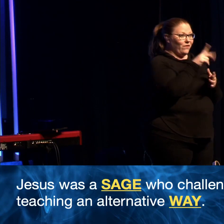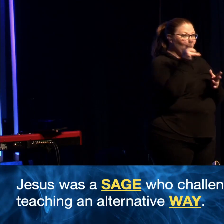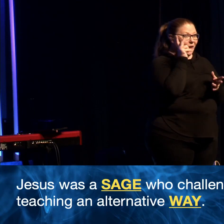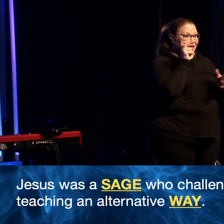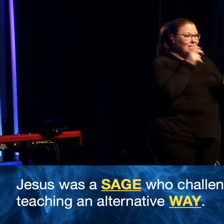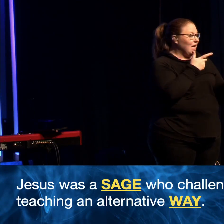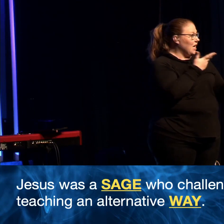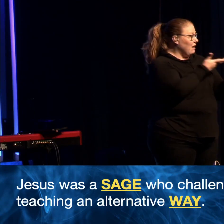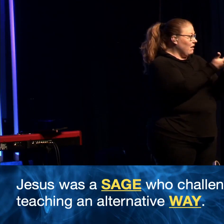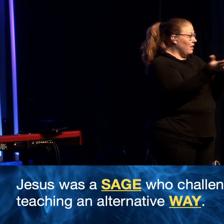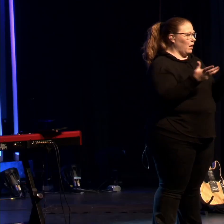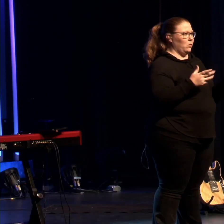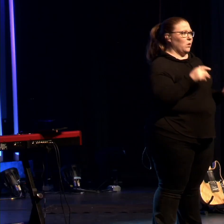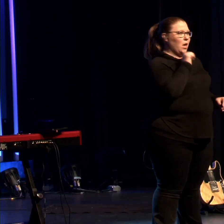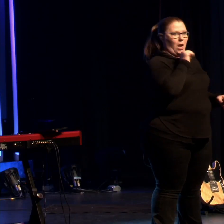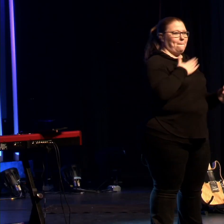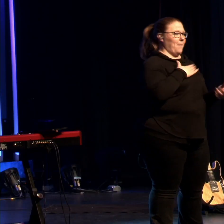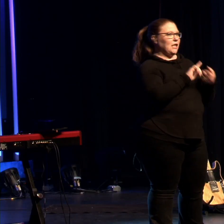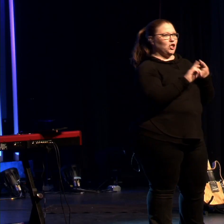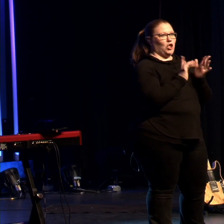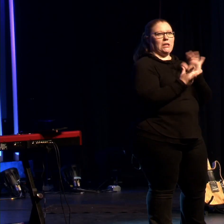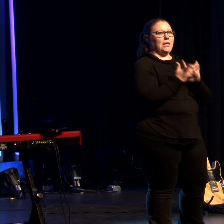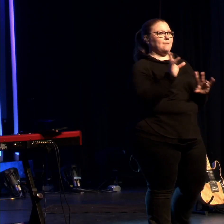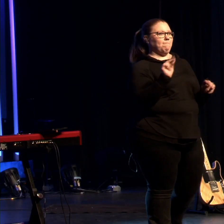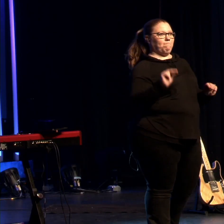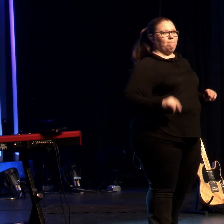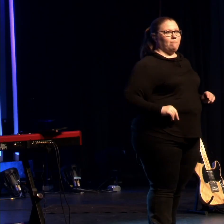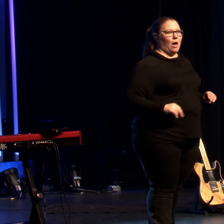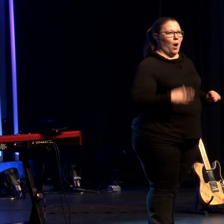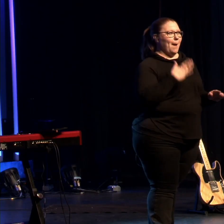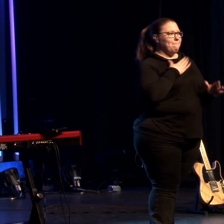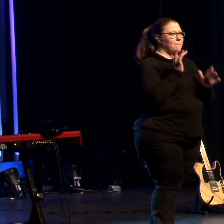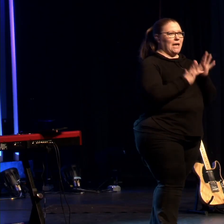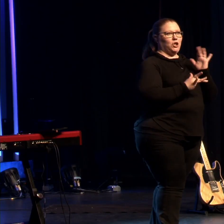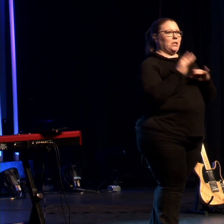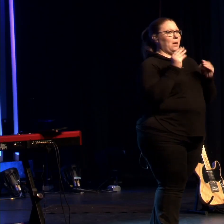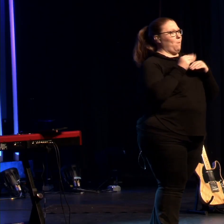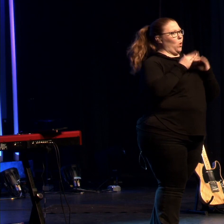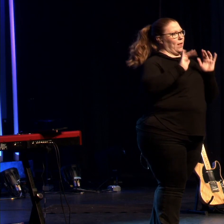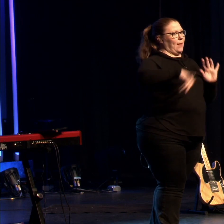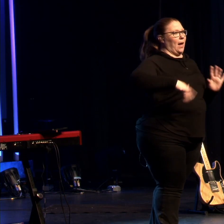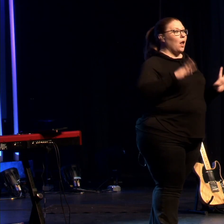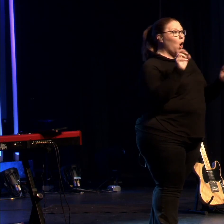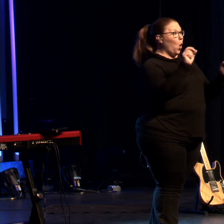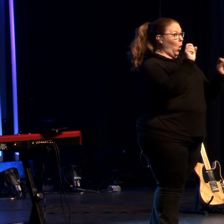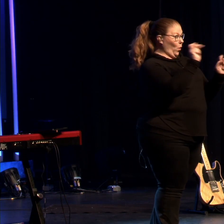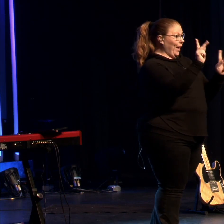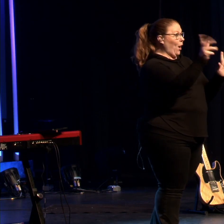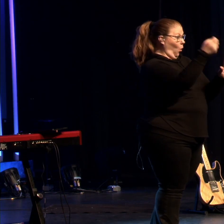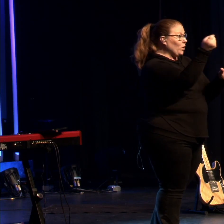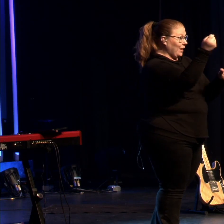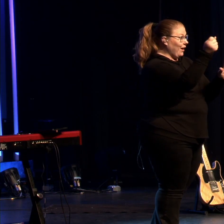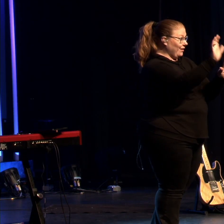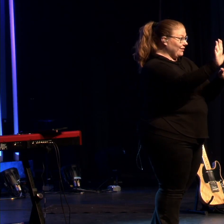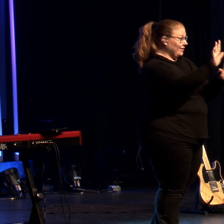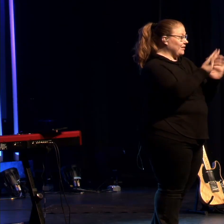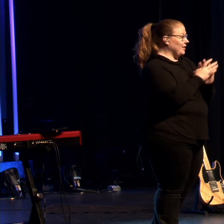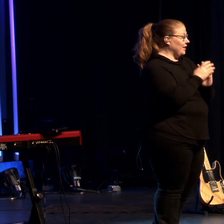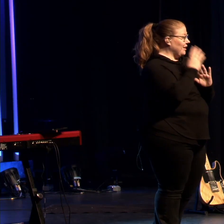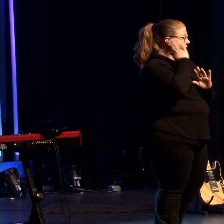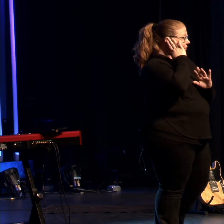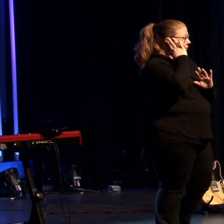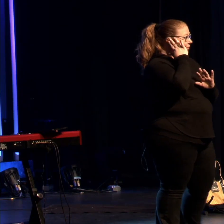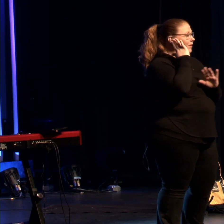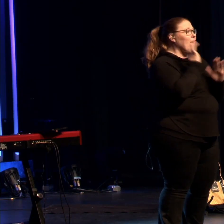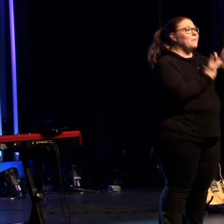you're like, oh, not my Jesus. My Jesus is way more than that. Okay, just hold on to that thought for a second. But